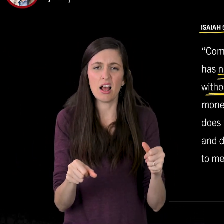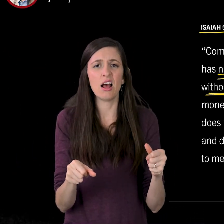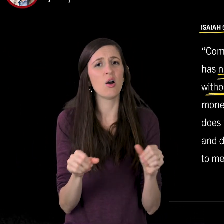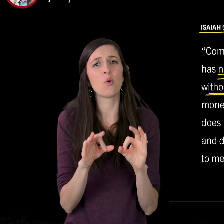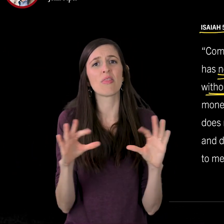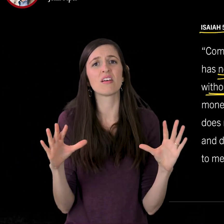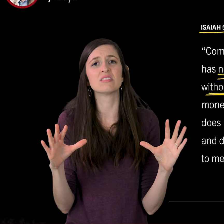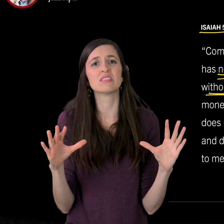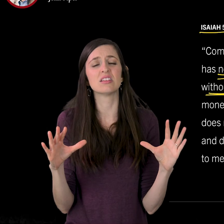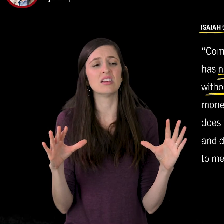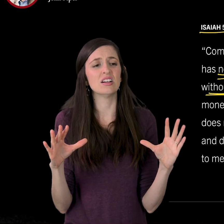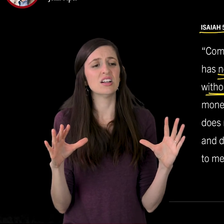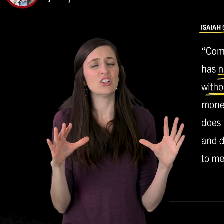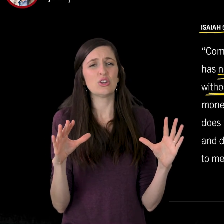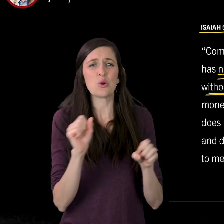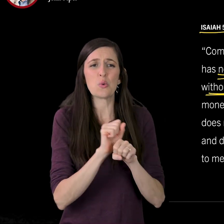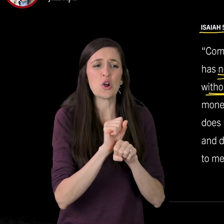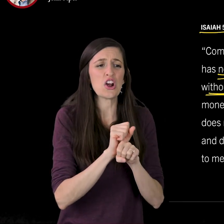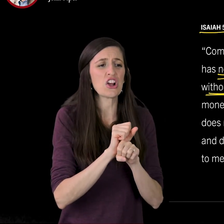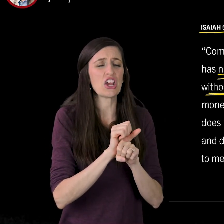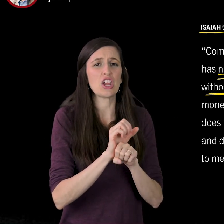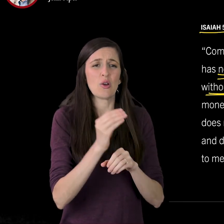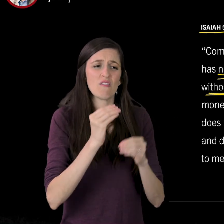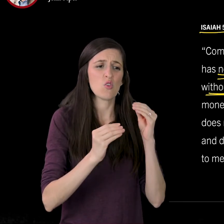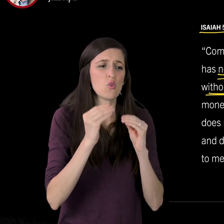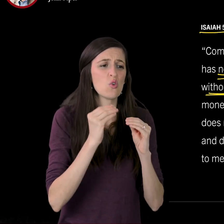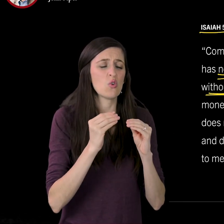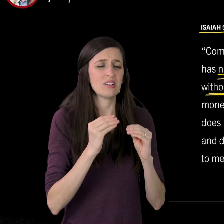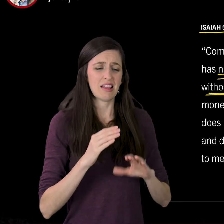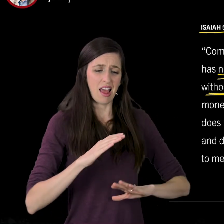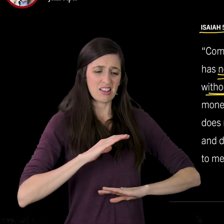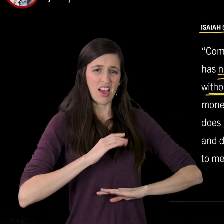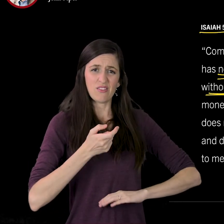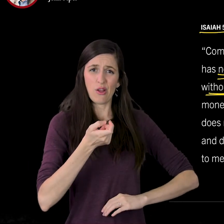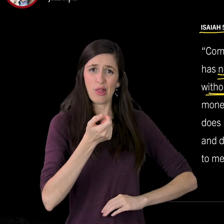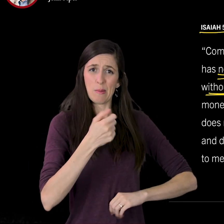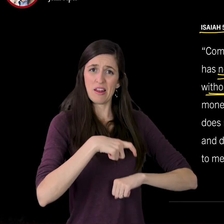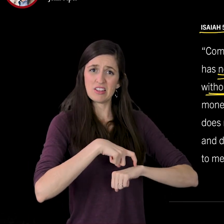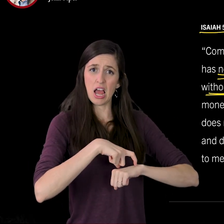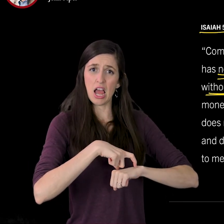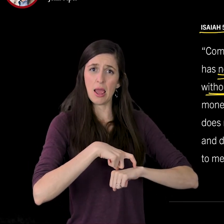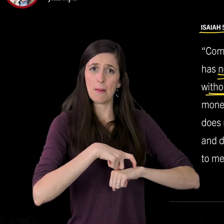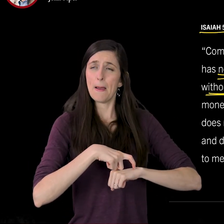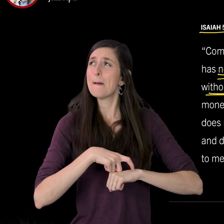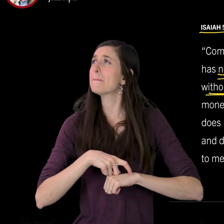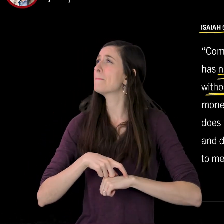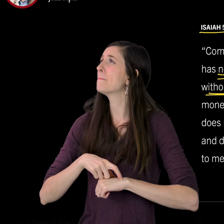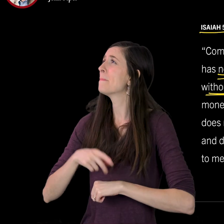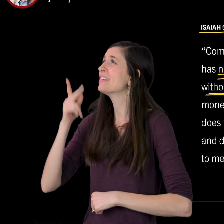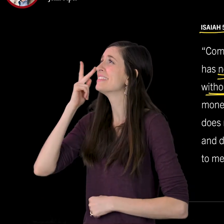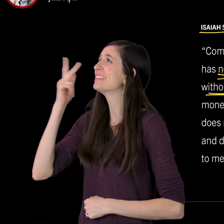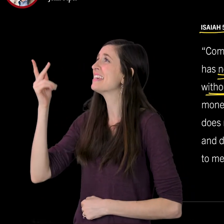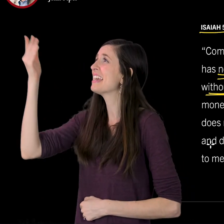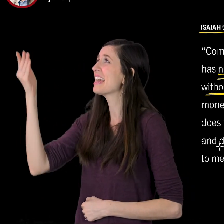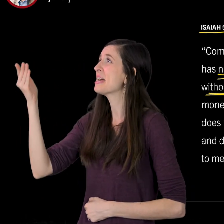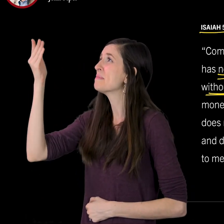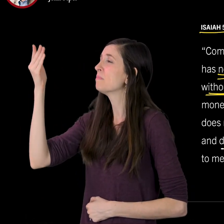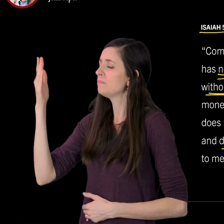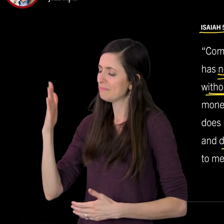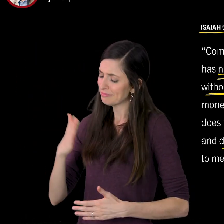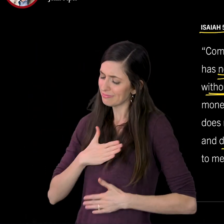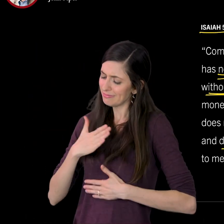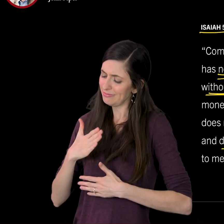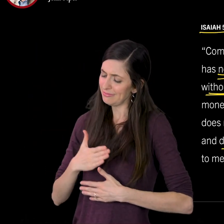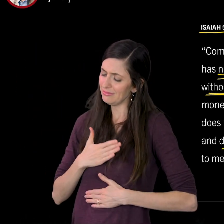not bread and your labor for that which does not satisfy listen diligently to me and come and eat what is good and